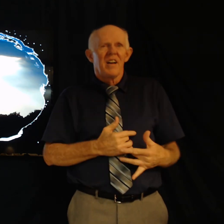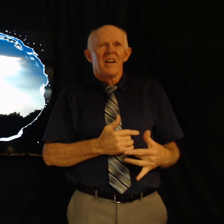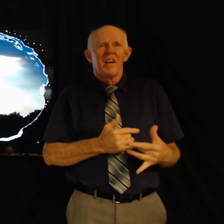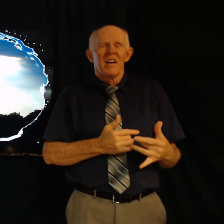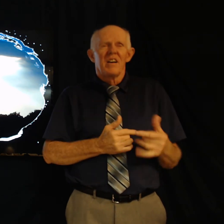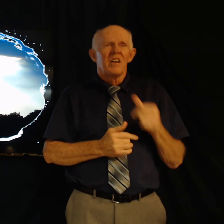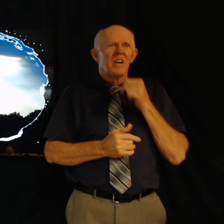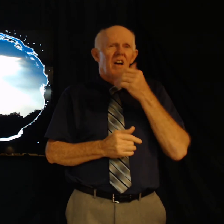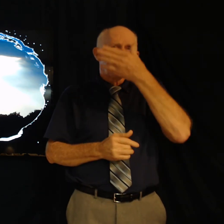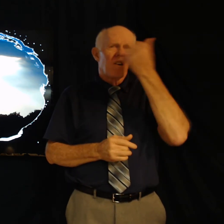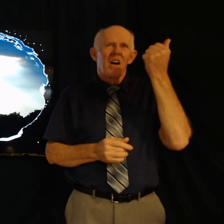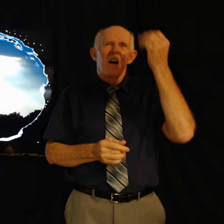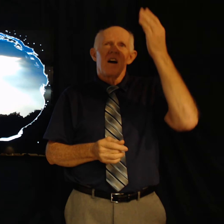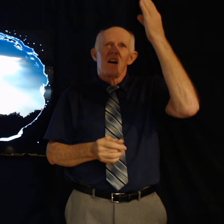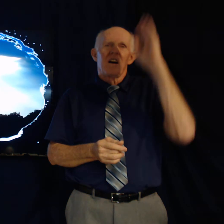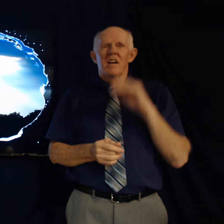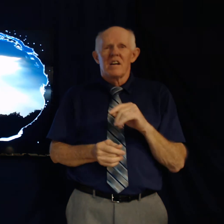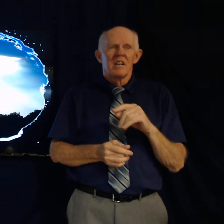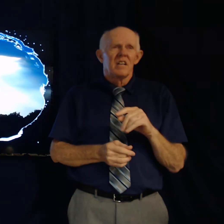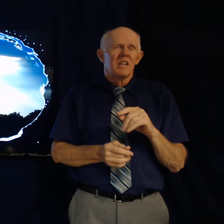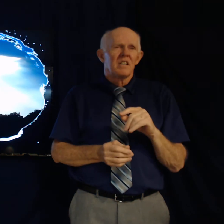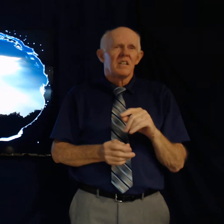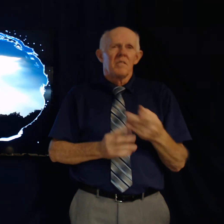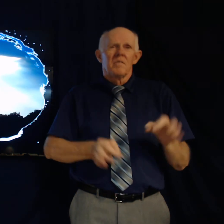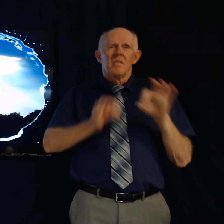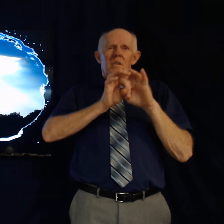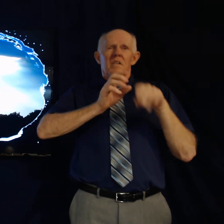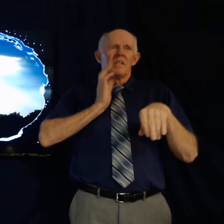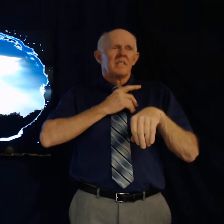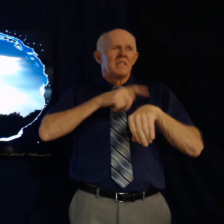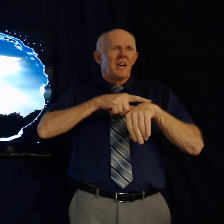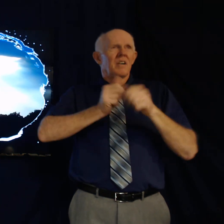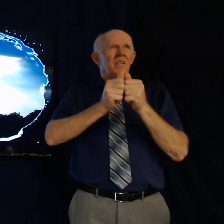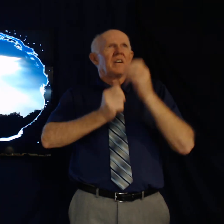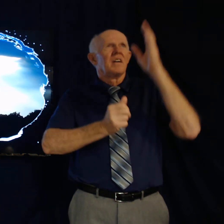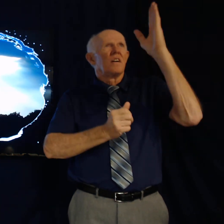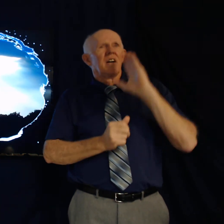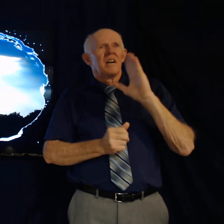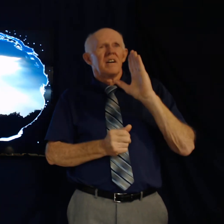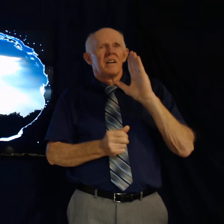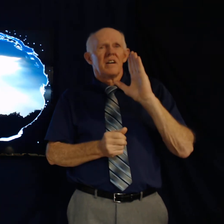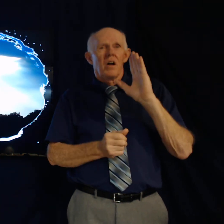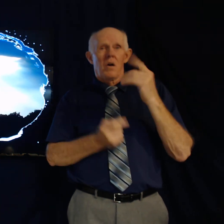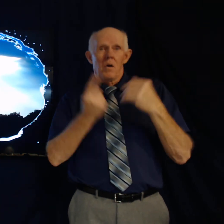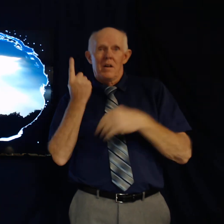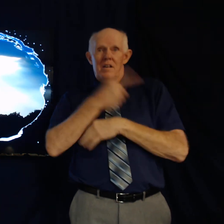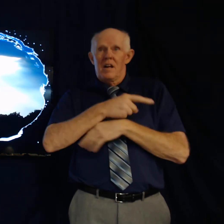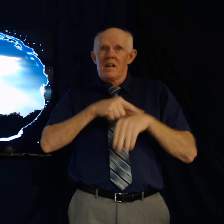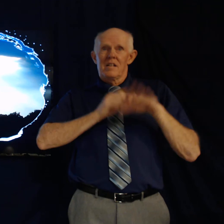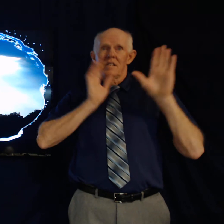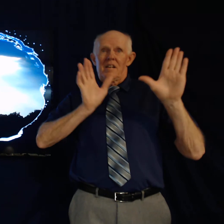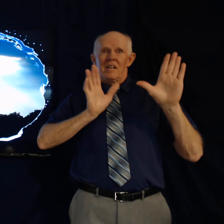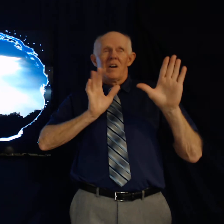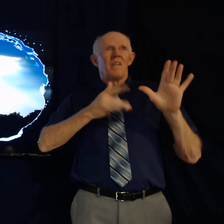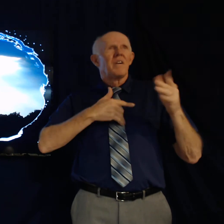Our hearts are motivated. We don't forget God. It's important that we have time with God. Today